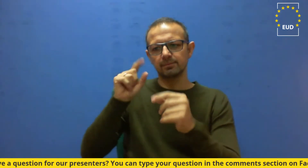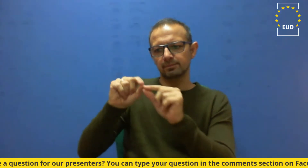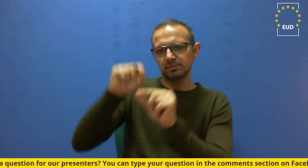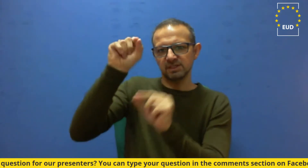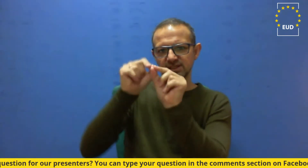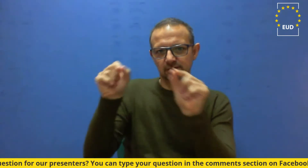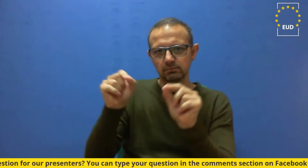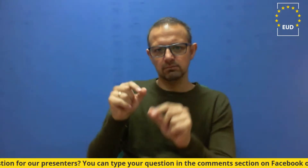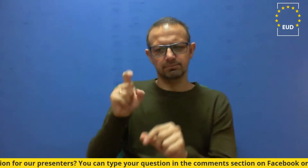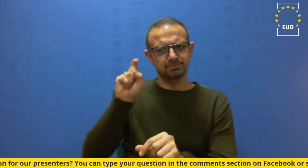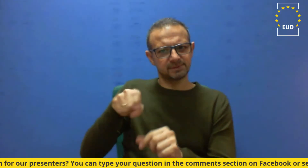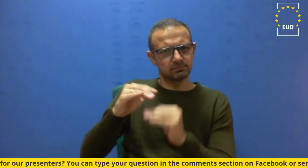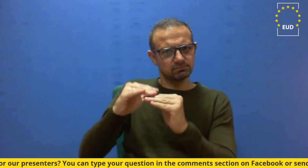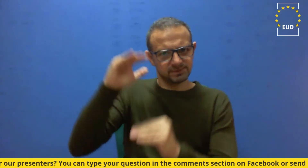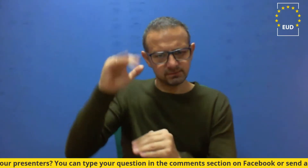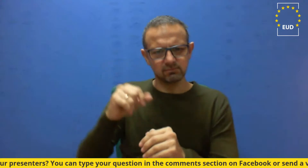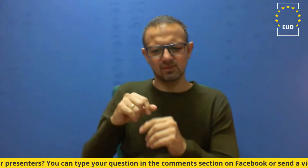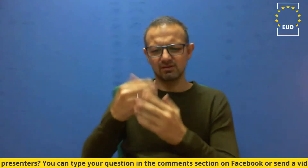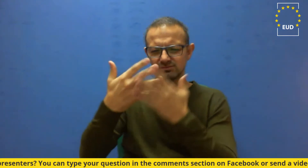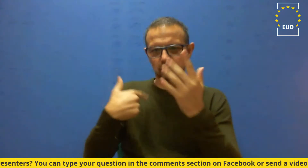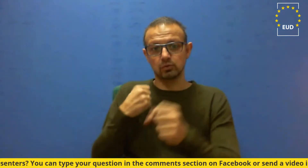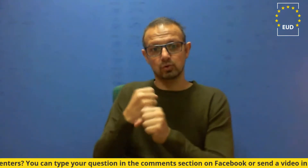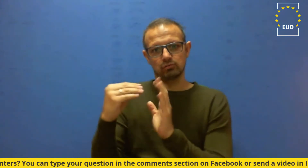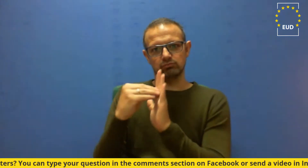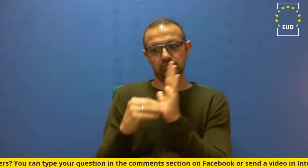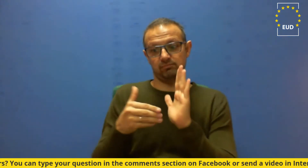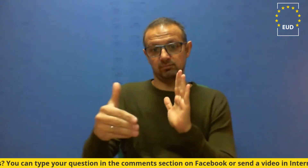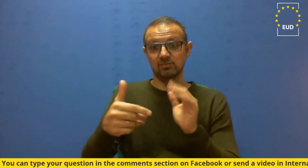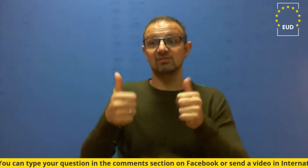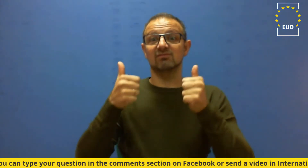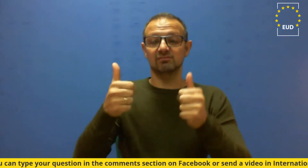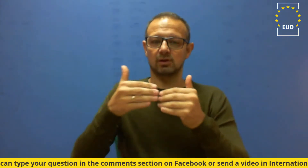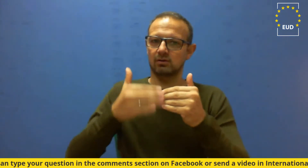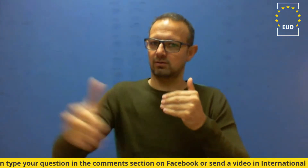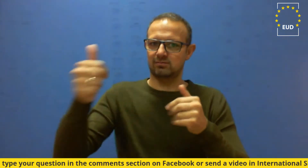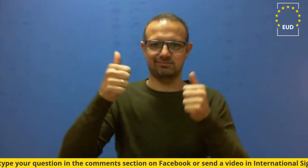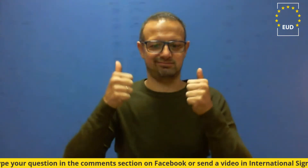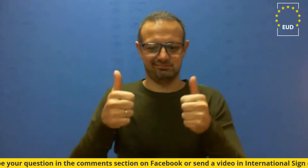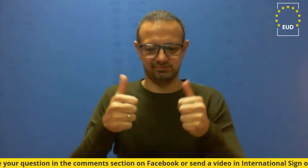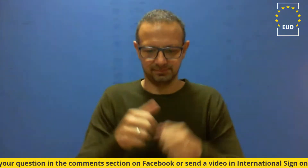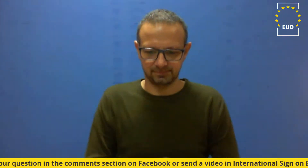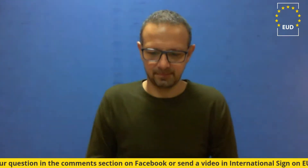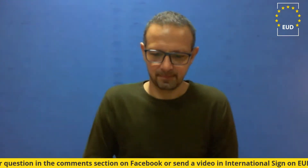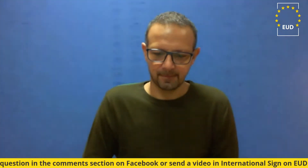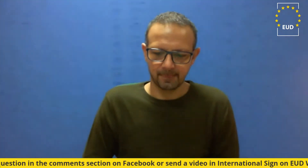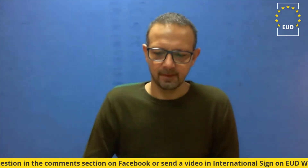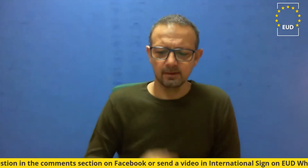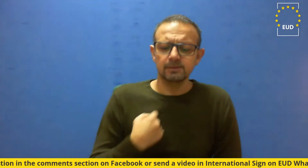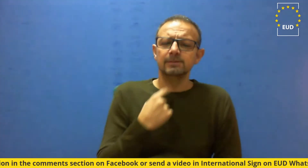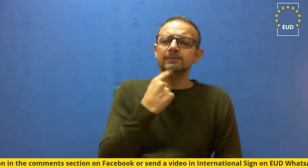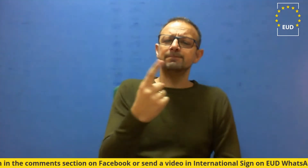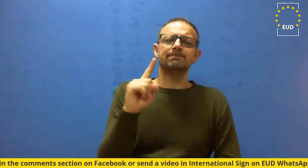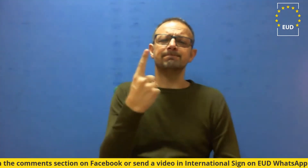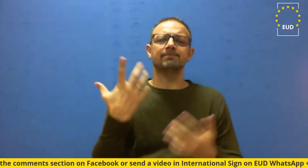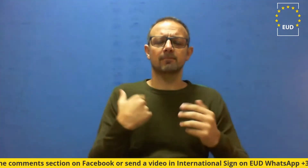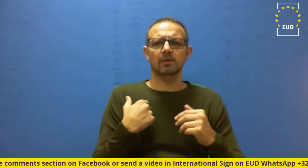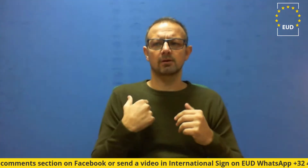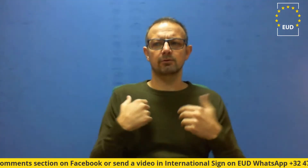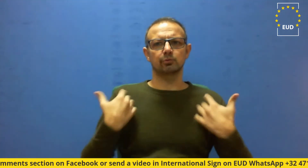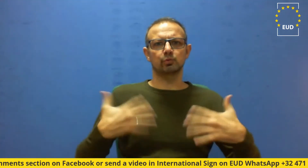to look at how many hours should an interpreter, or how long should an interpreter work at one point when you